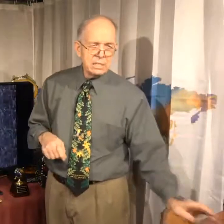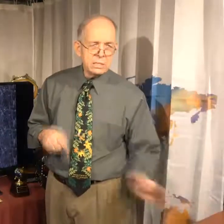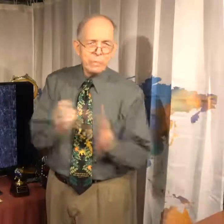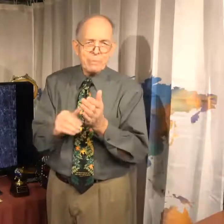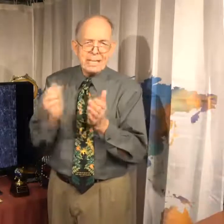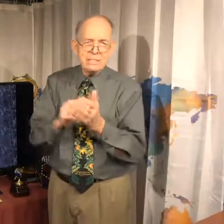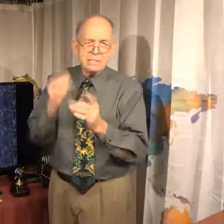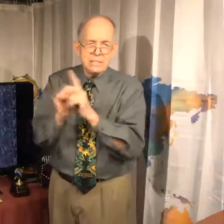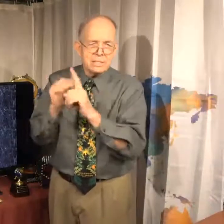Repeat,